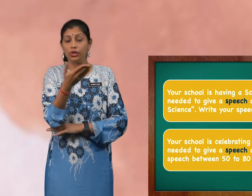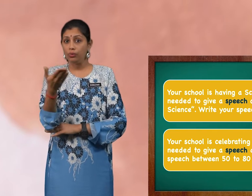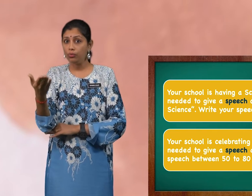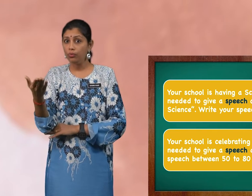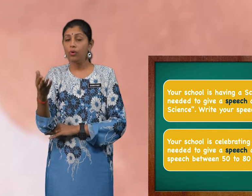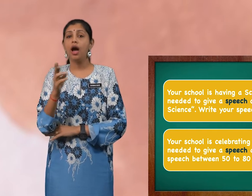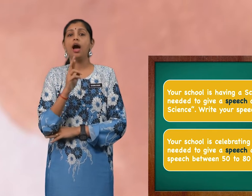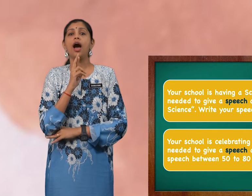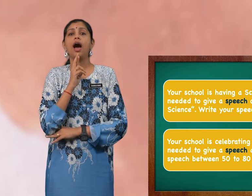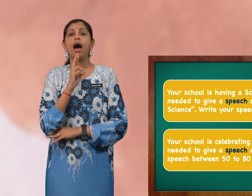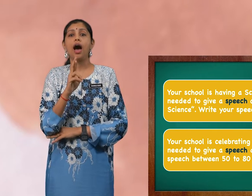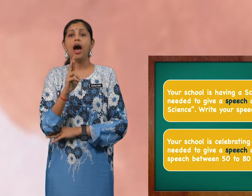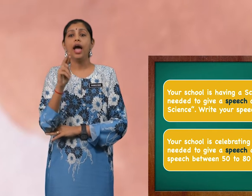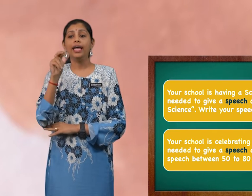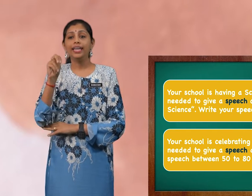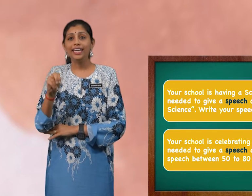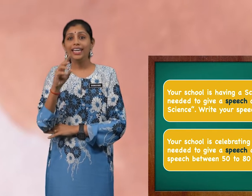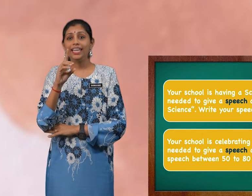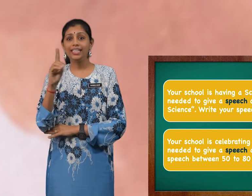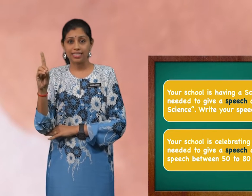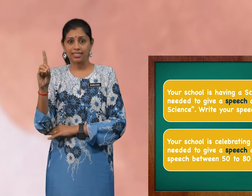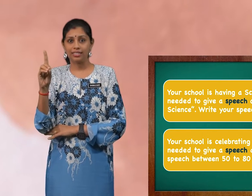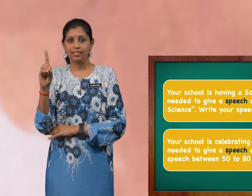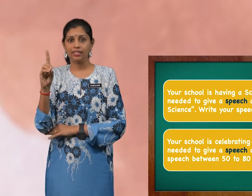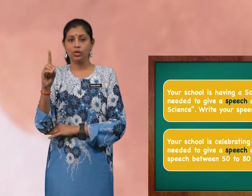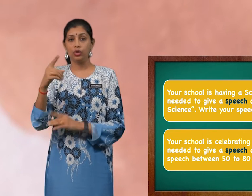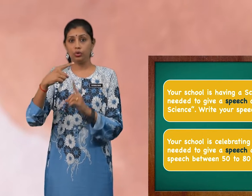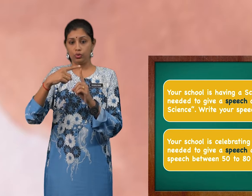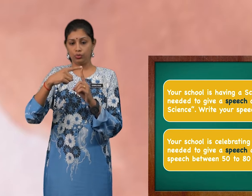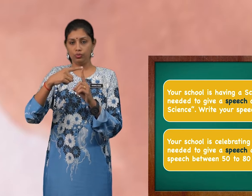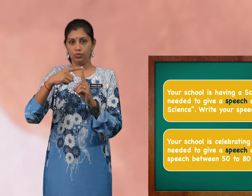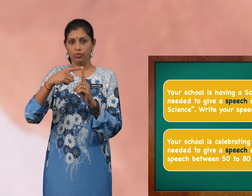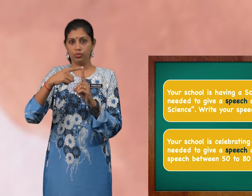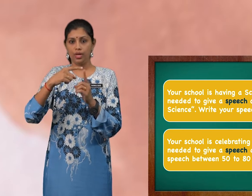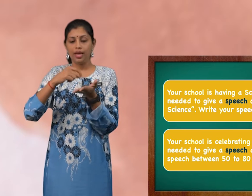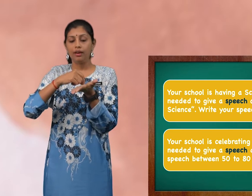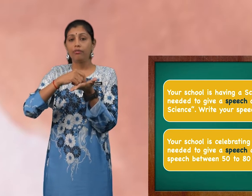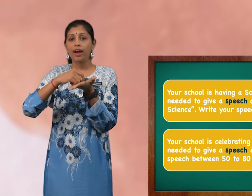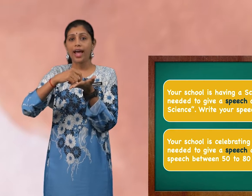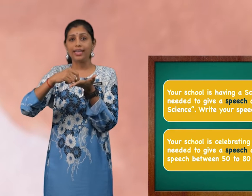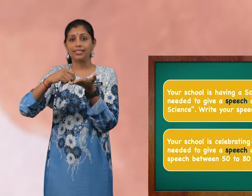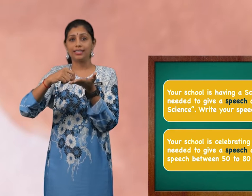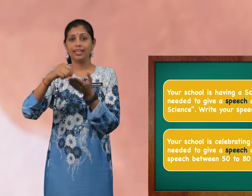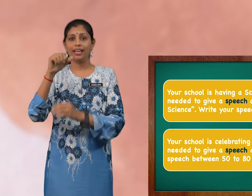you are needed to write